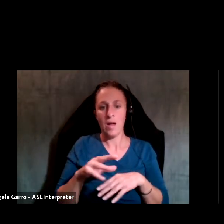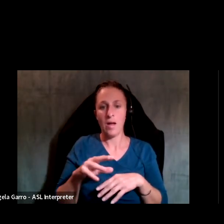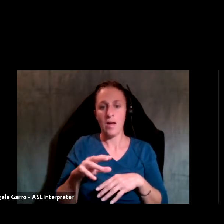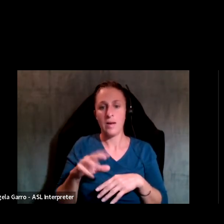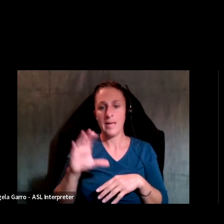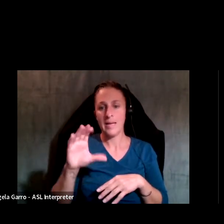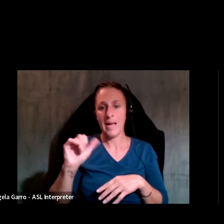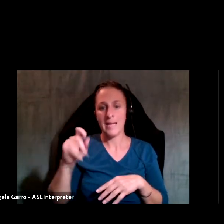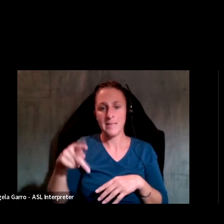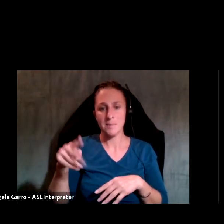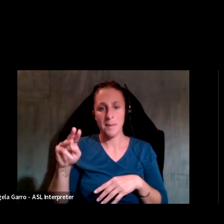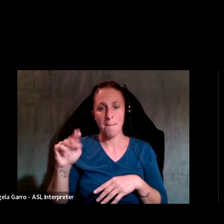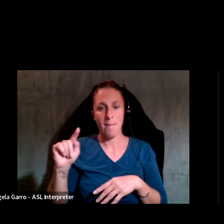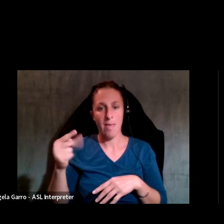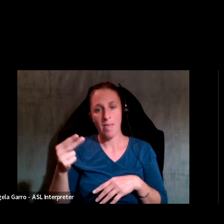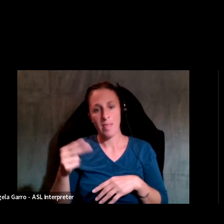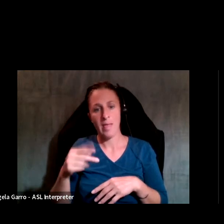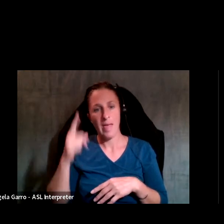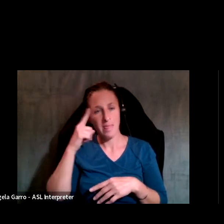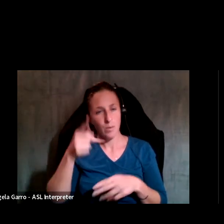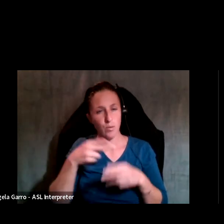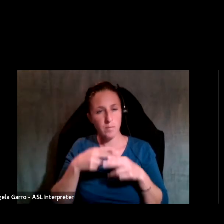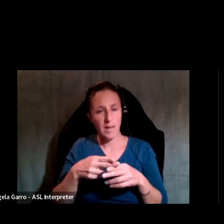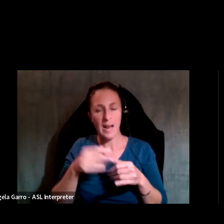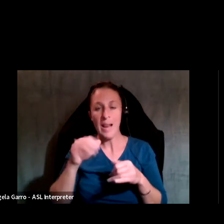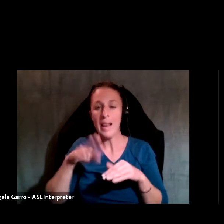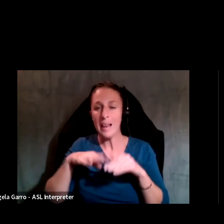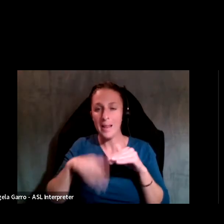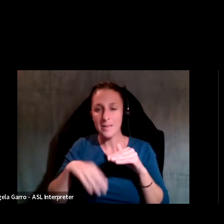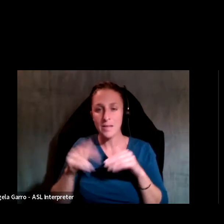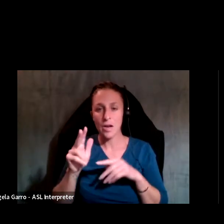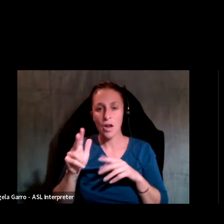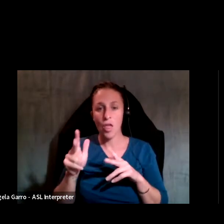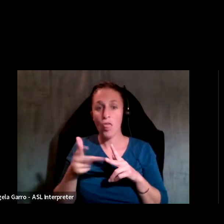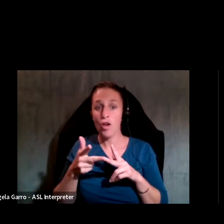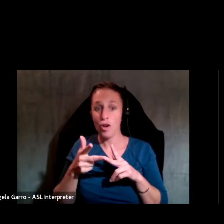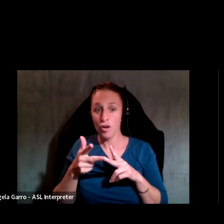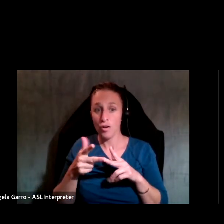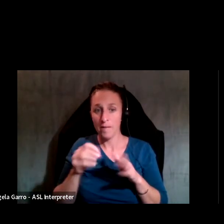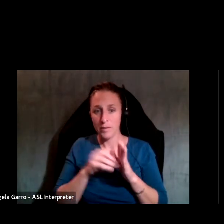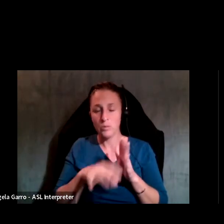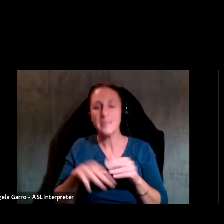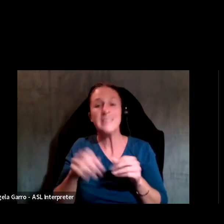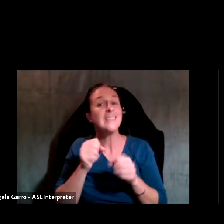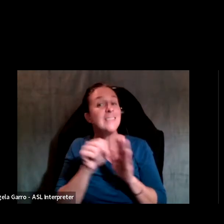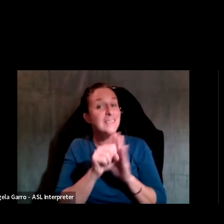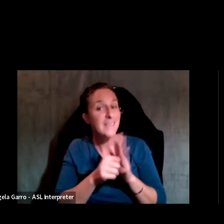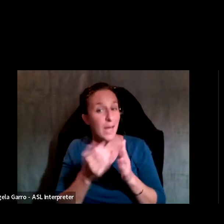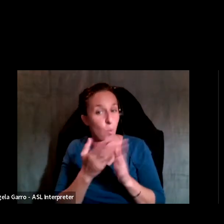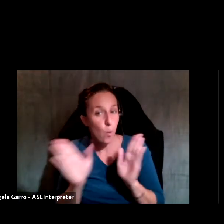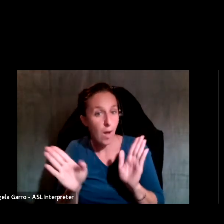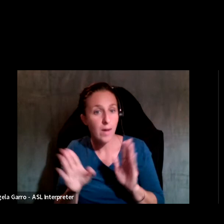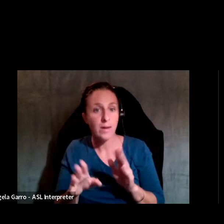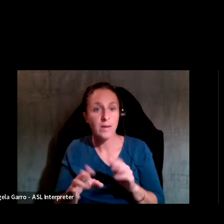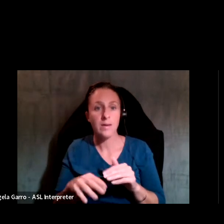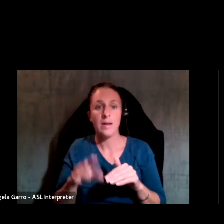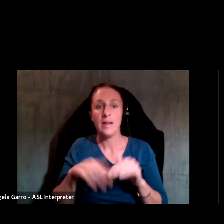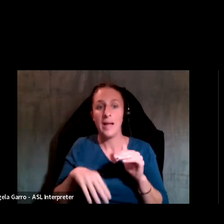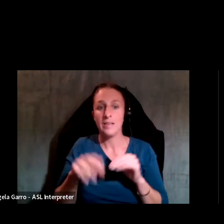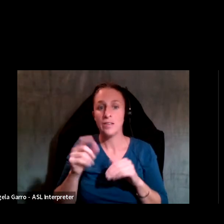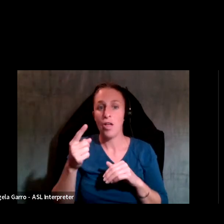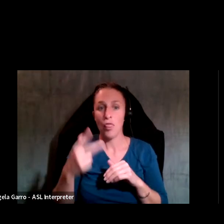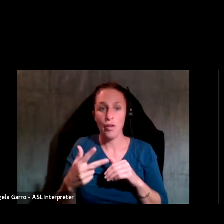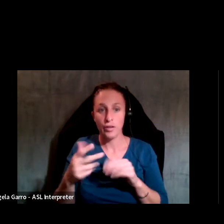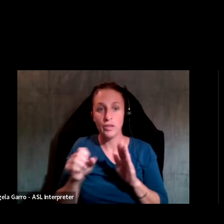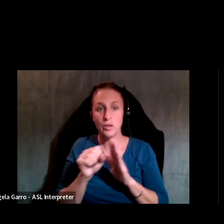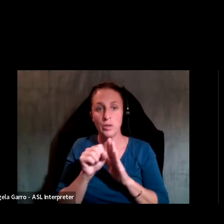I think you mentioned that less than a third of students in the state. Statewide, yeah. Statewide, yeah, less than a third of students in the state of California are meeting